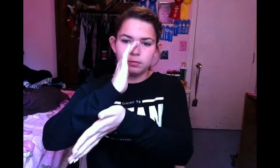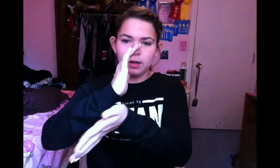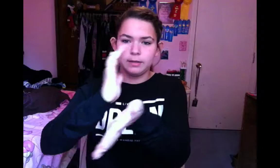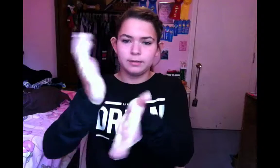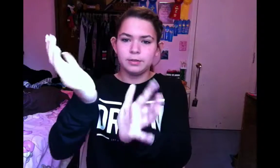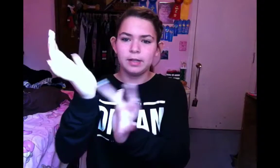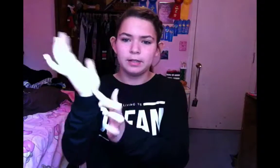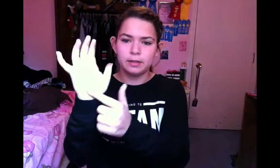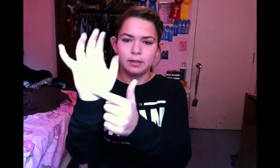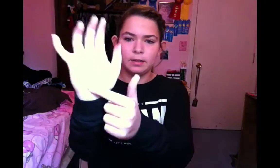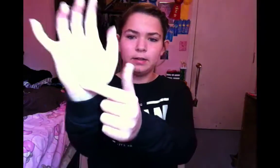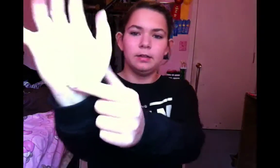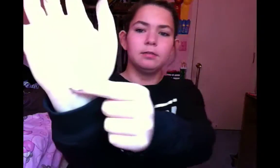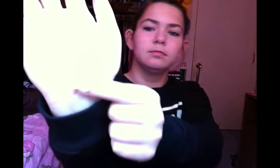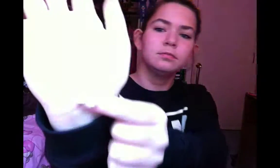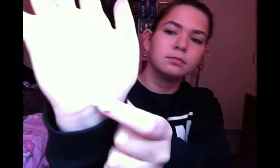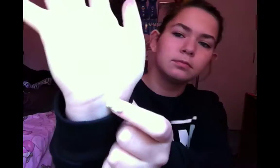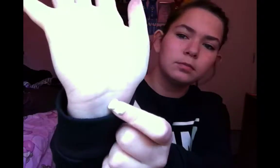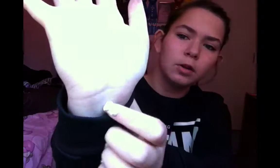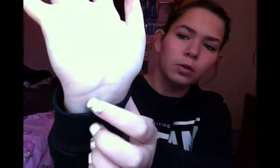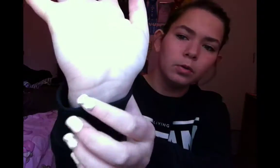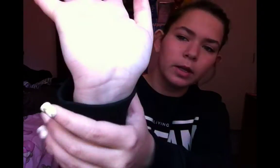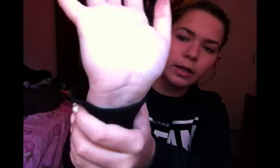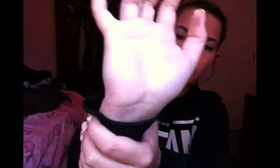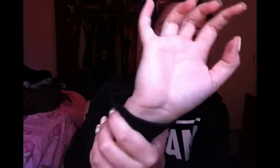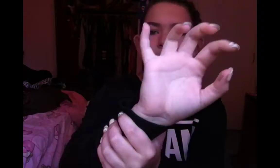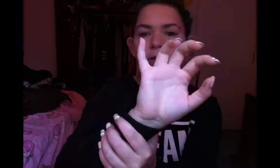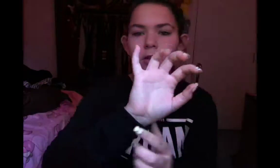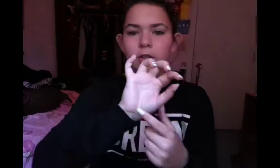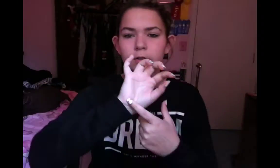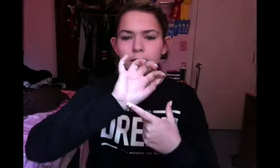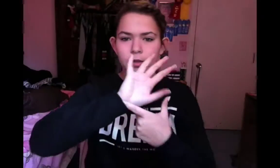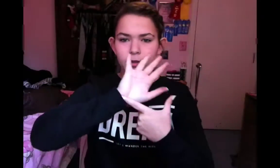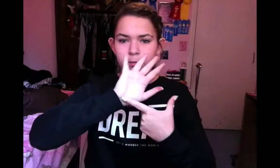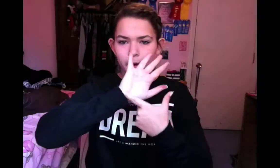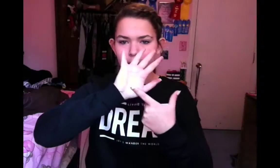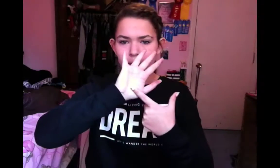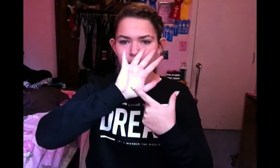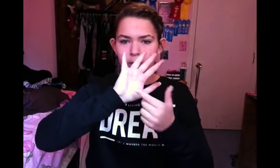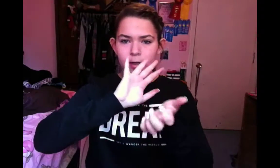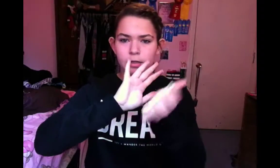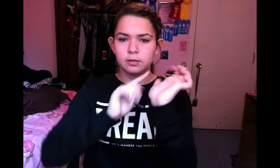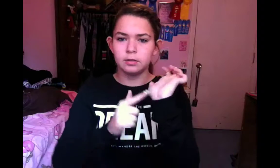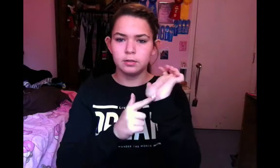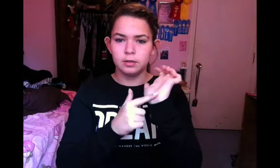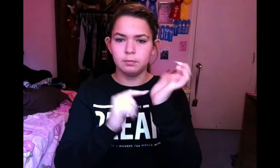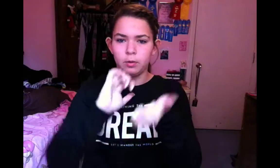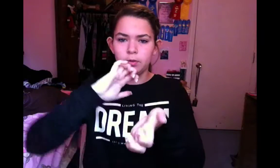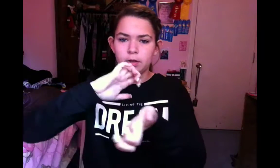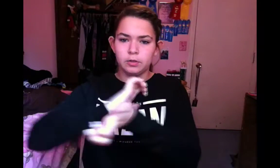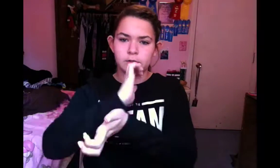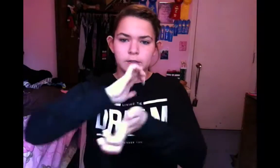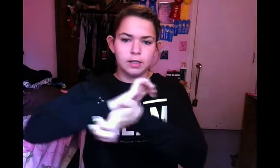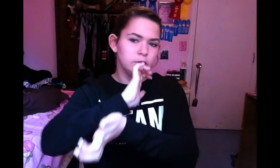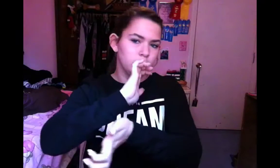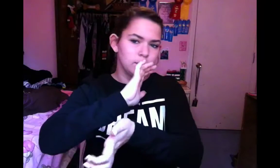You take like. Oh lighting. You take this bottom part of your hand. In both. And you just hit it twice.